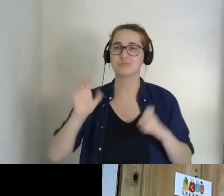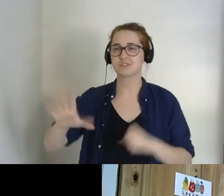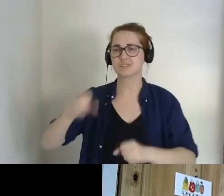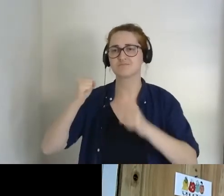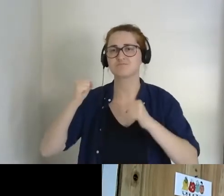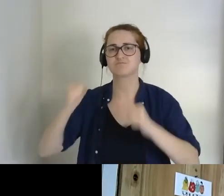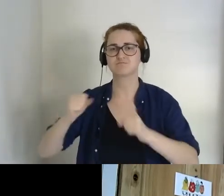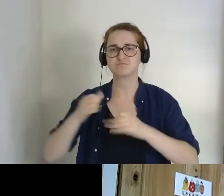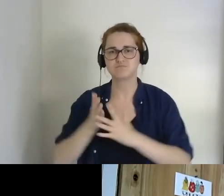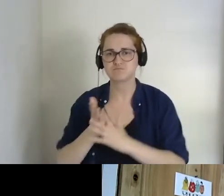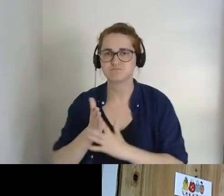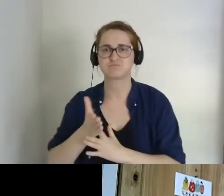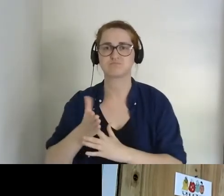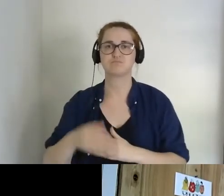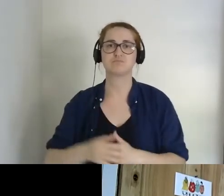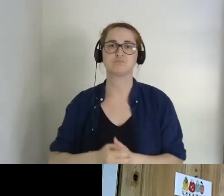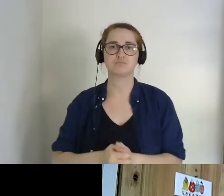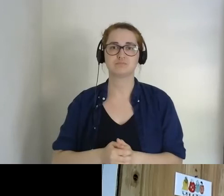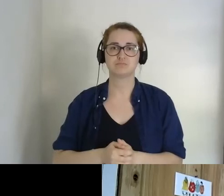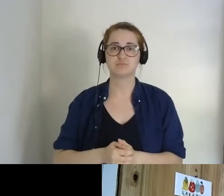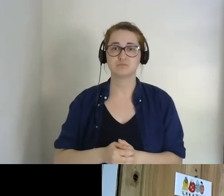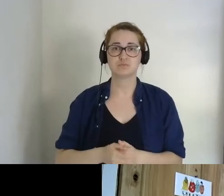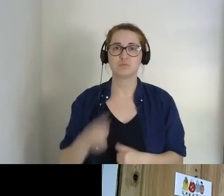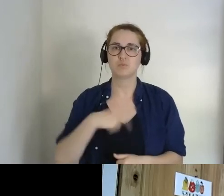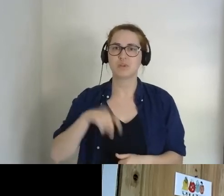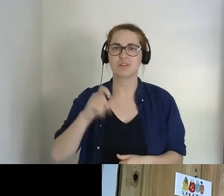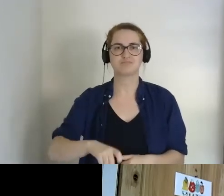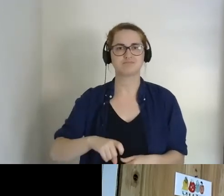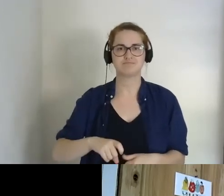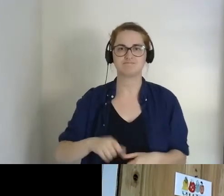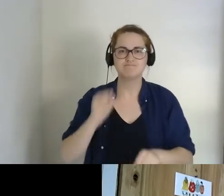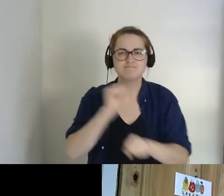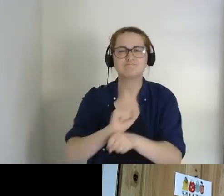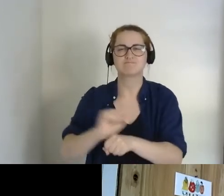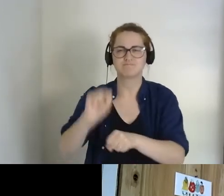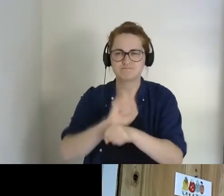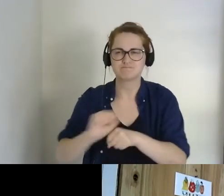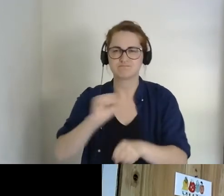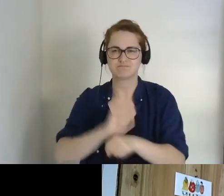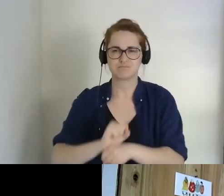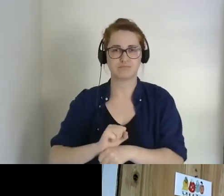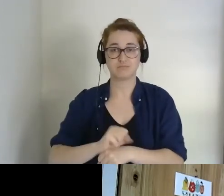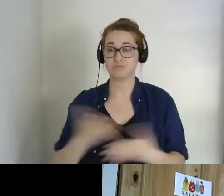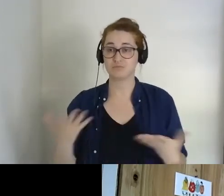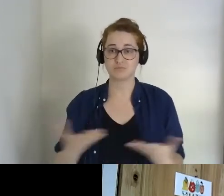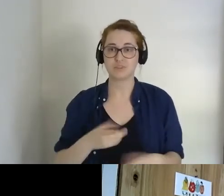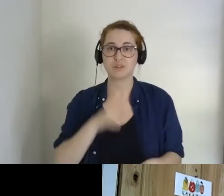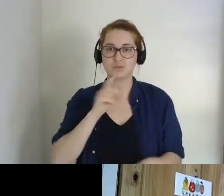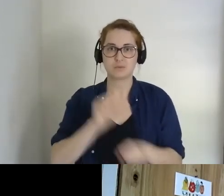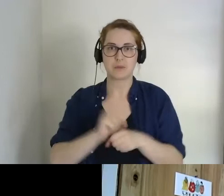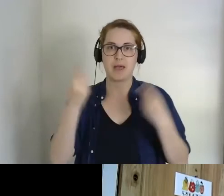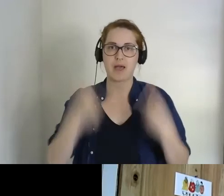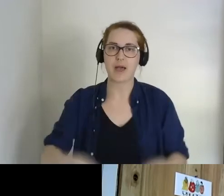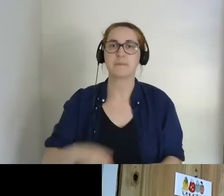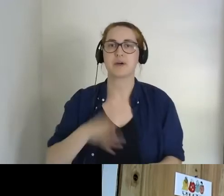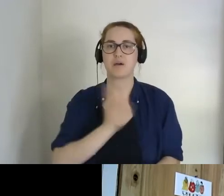truth and reconciliation real in our communities, and in particular, to bring justice for murdered and